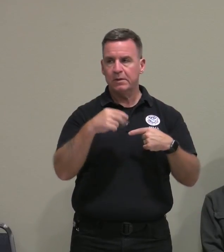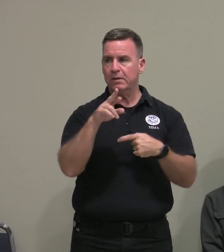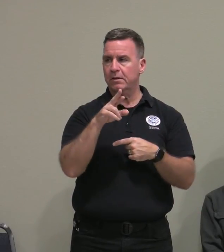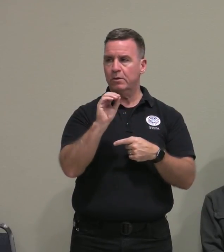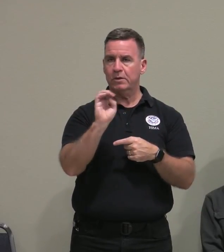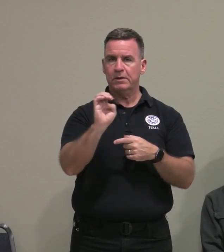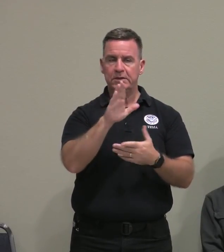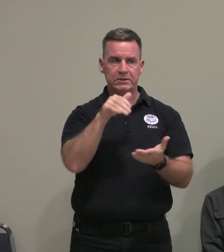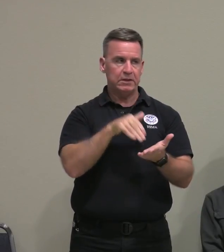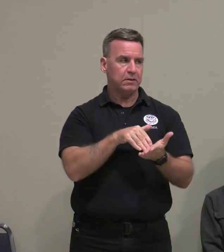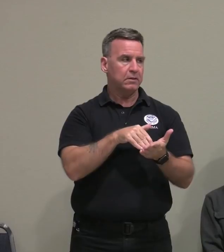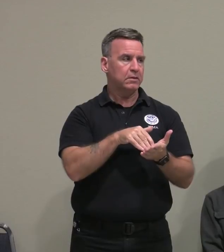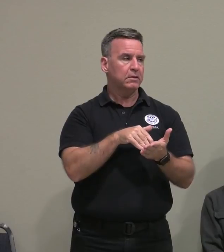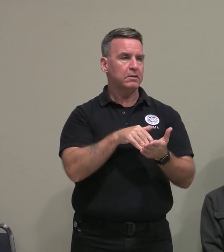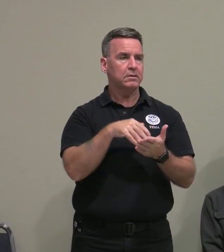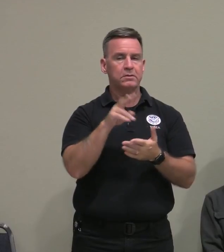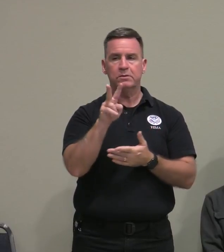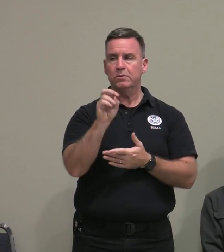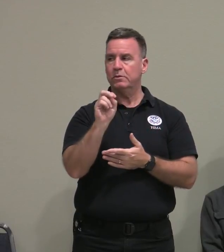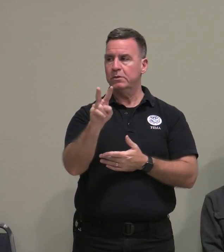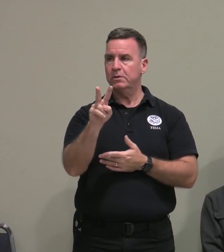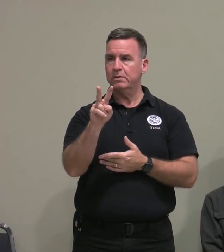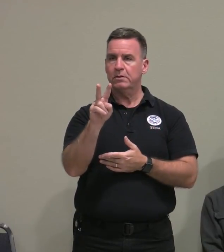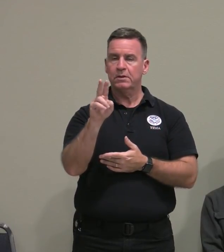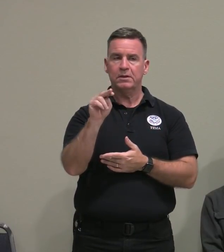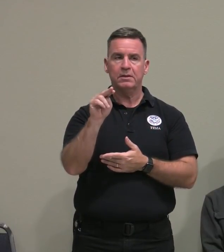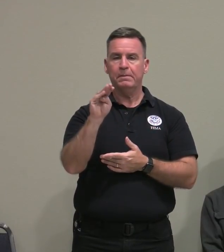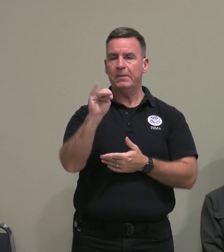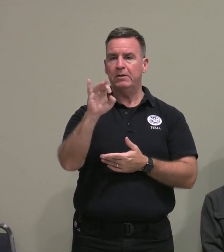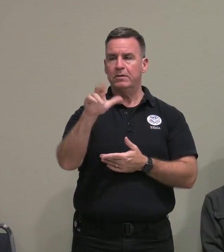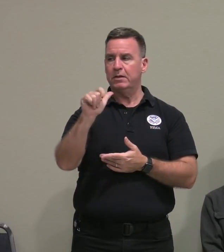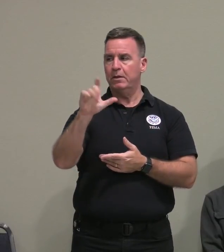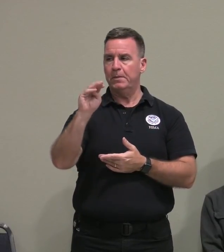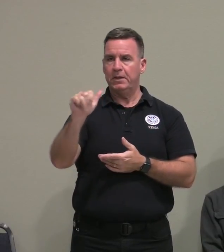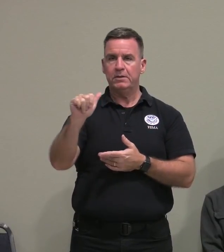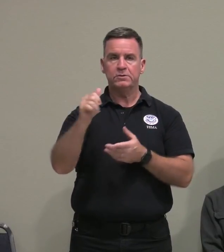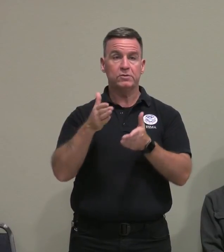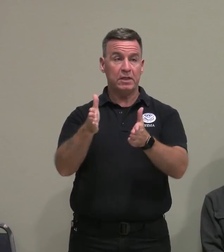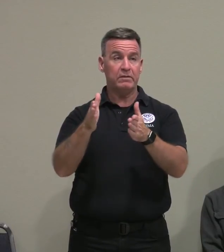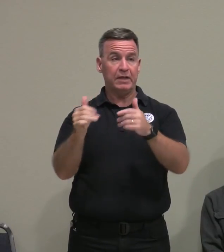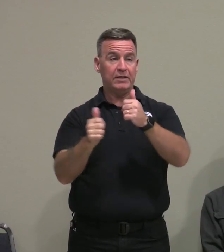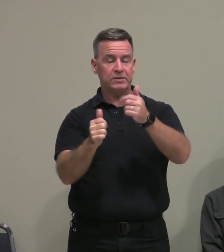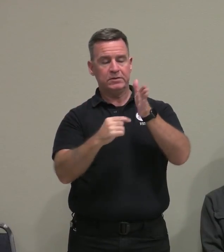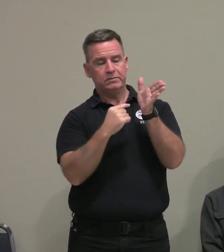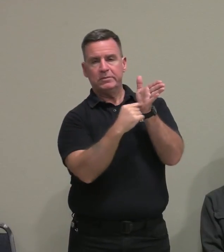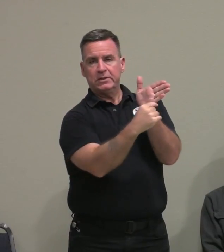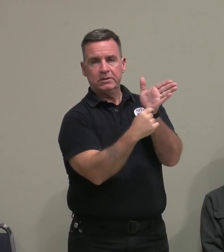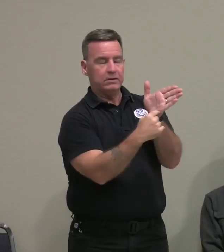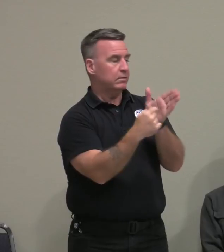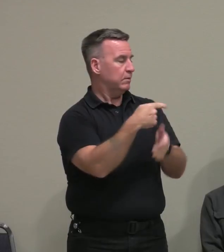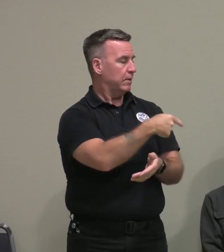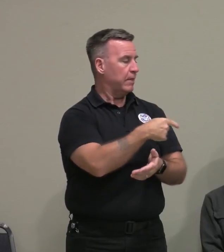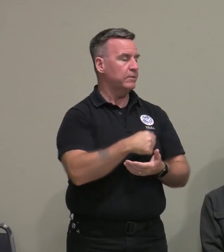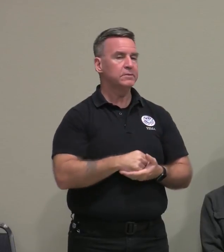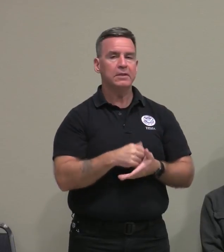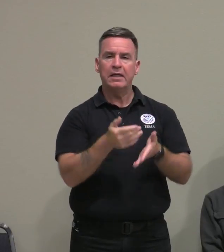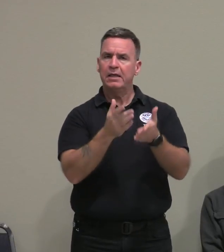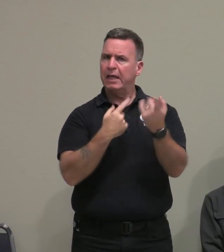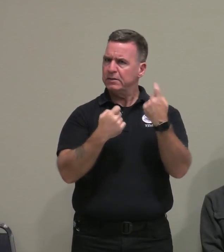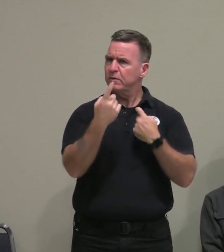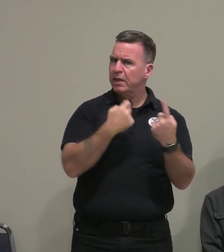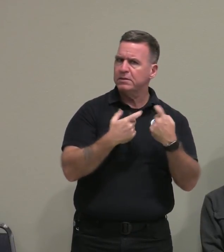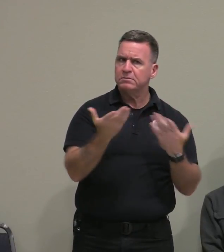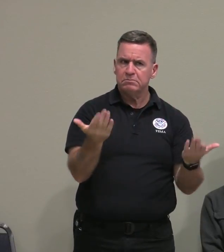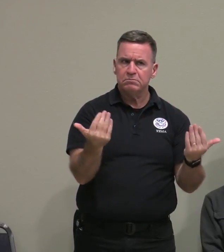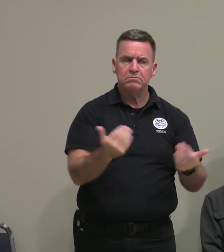ROE Center. It's at 202 Mira Loma Drive, and the address is at the bottom here. And ask questions